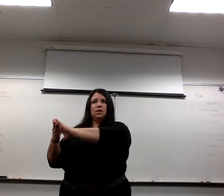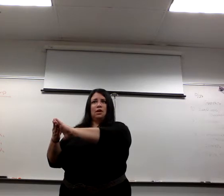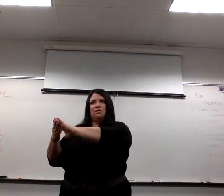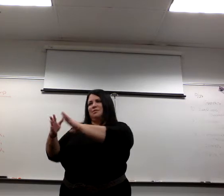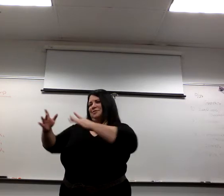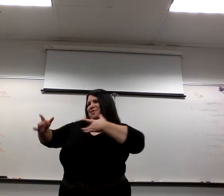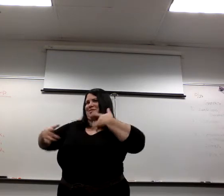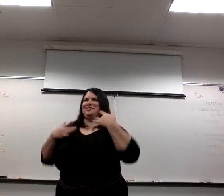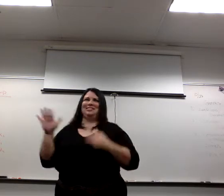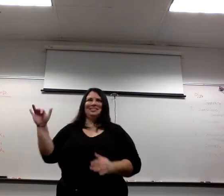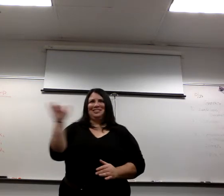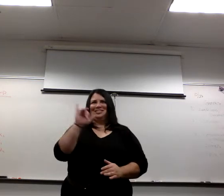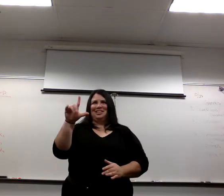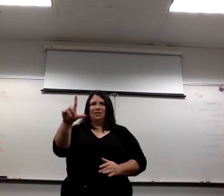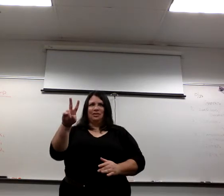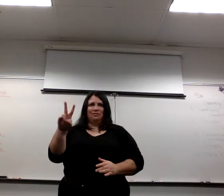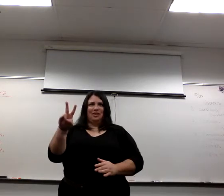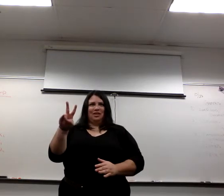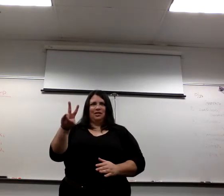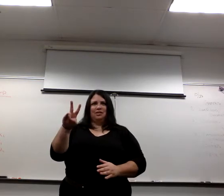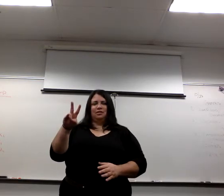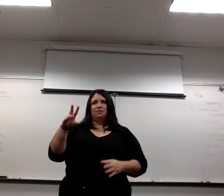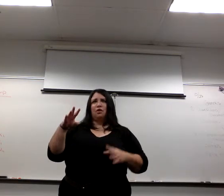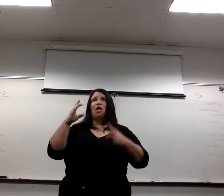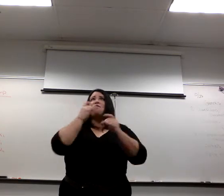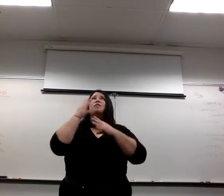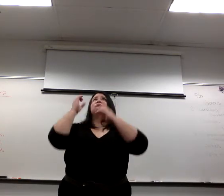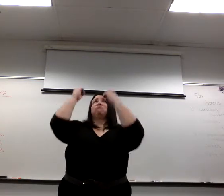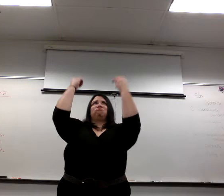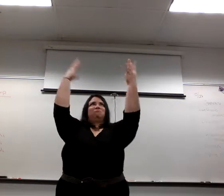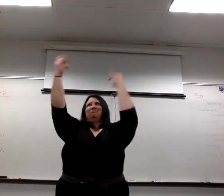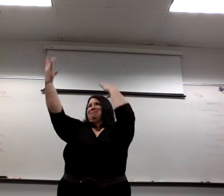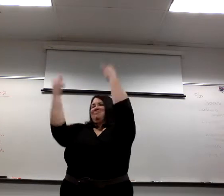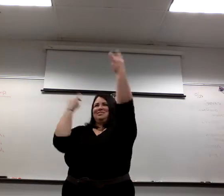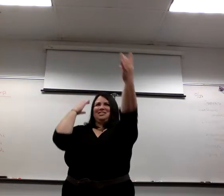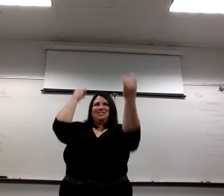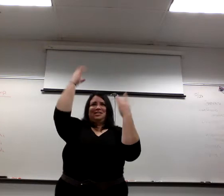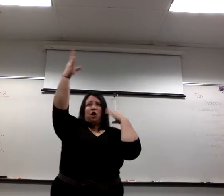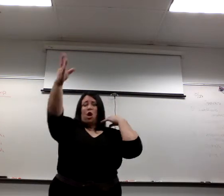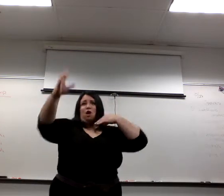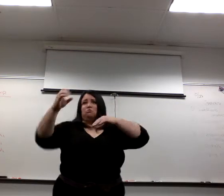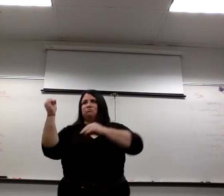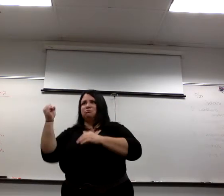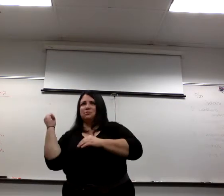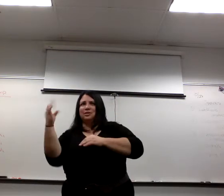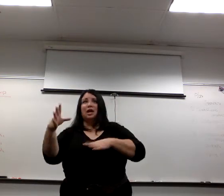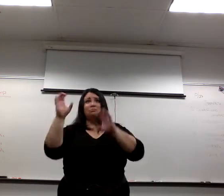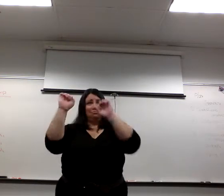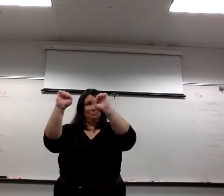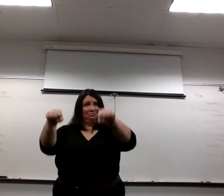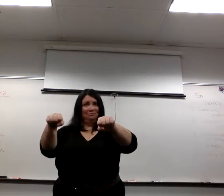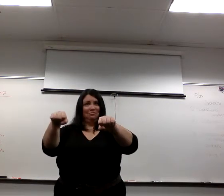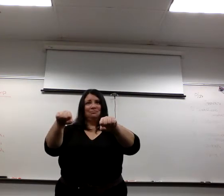mall. There was just flashing lights everywhere, like places you could gamble, and places, obviously there was like bars and stuff like